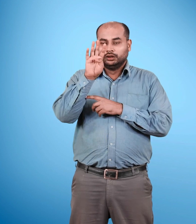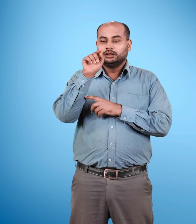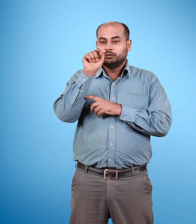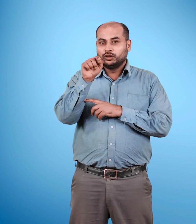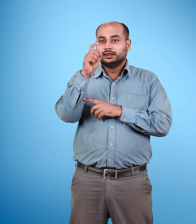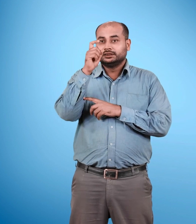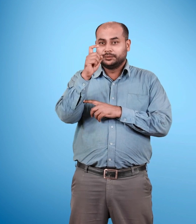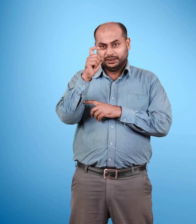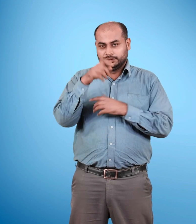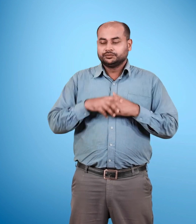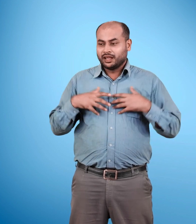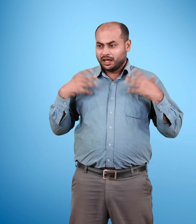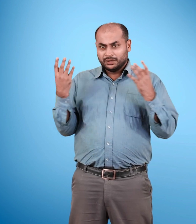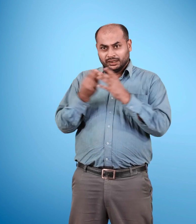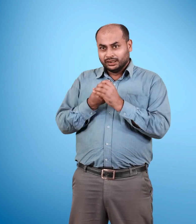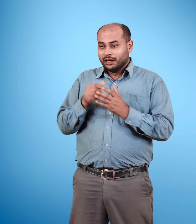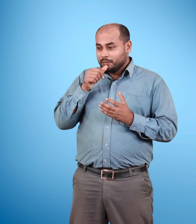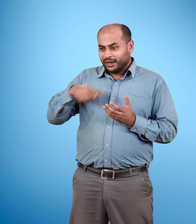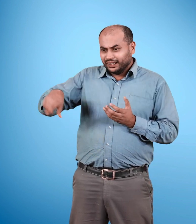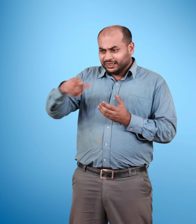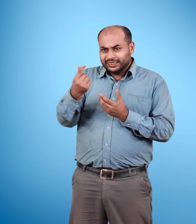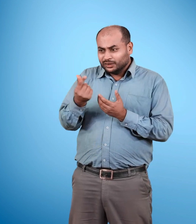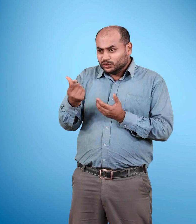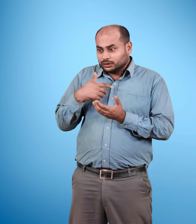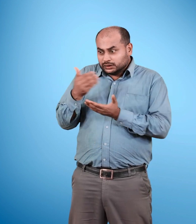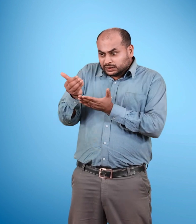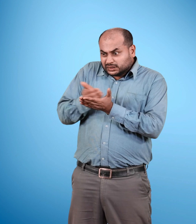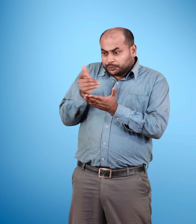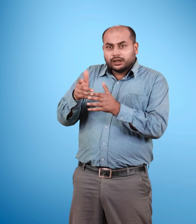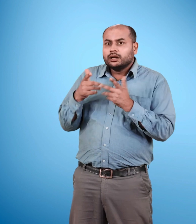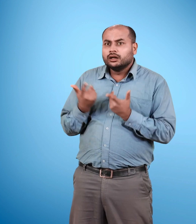14.7. How can we conserve water?